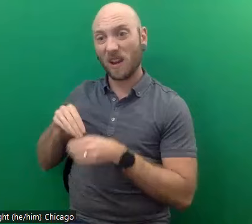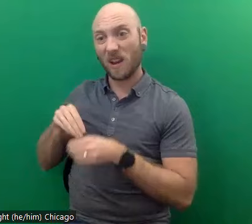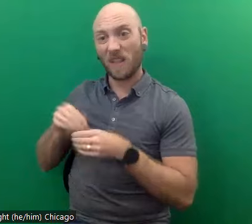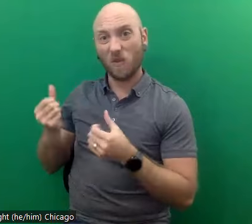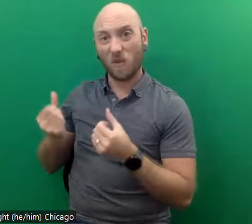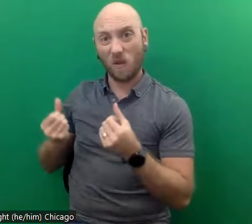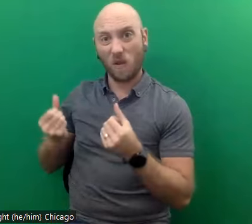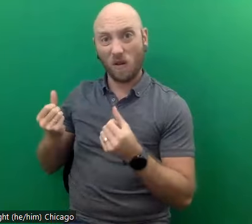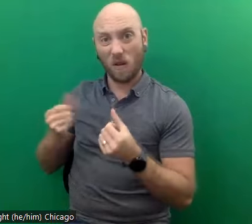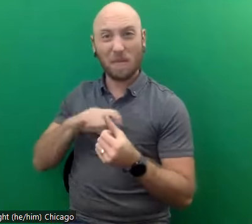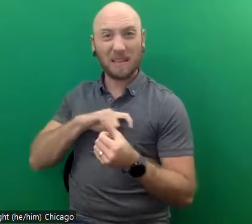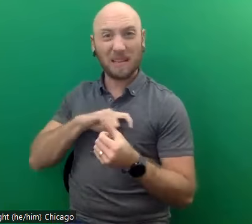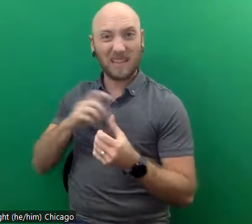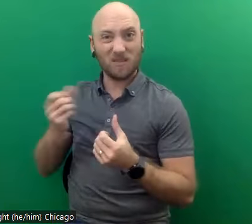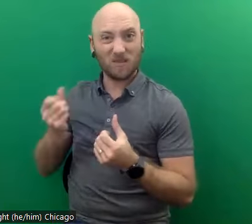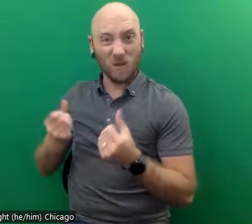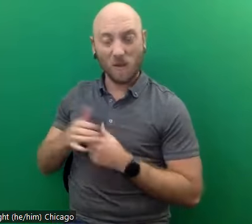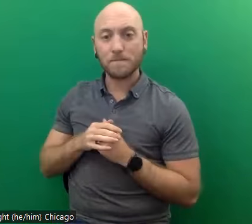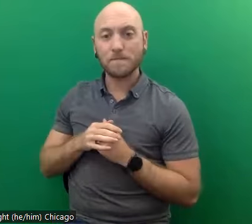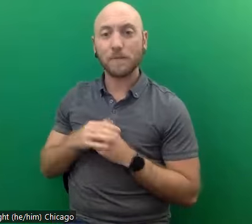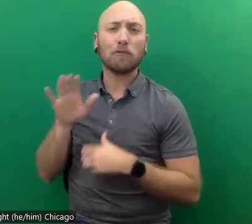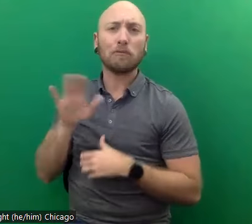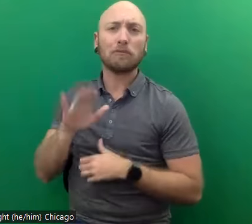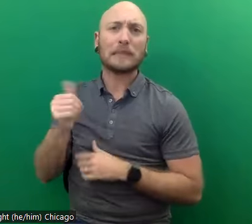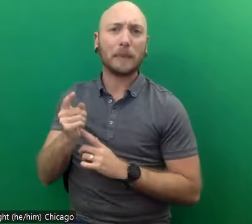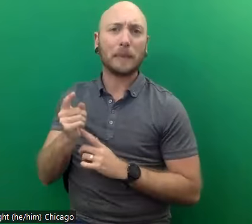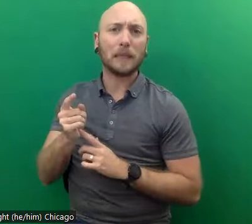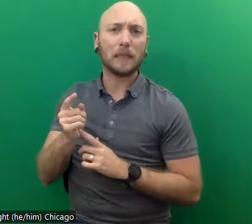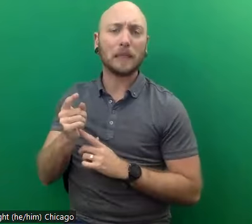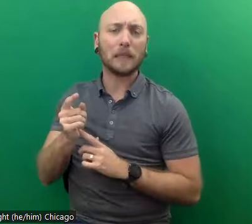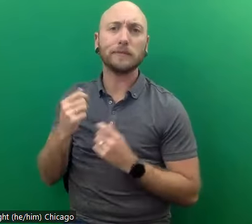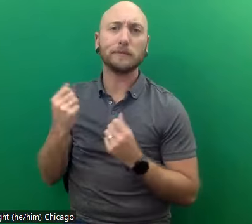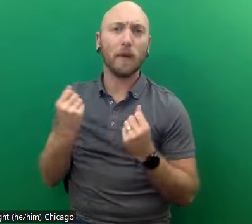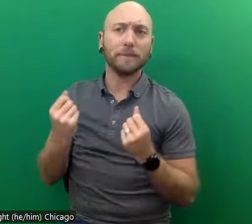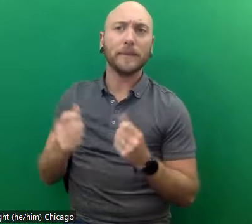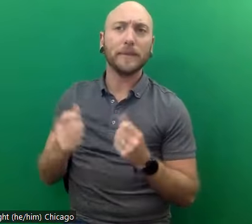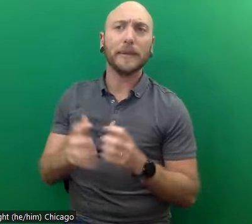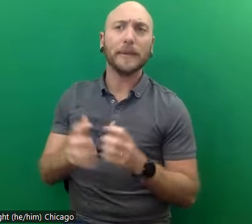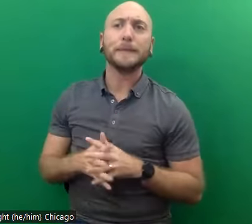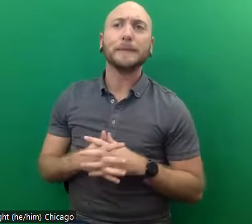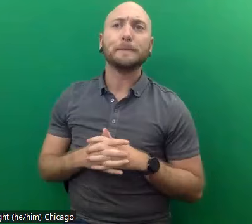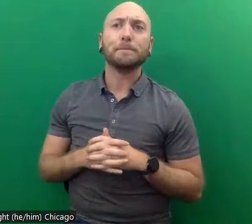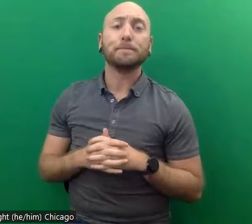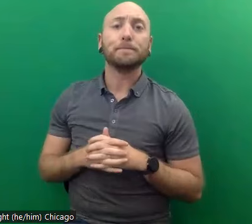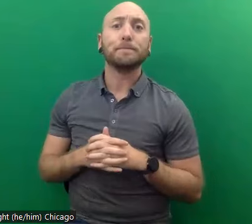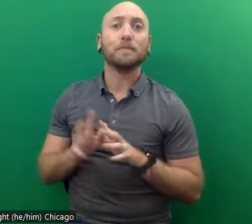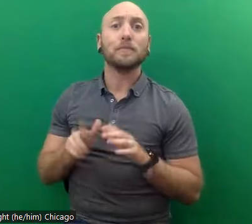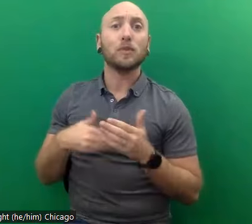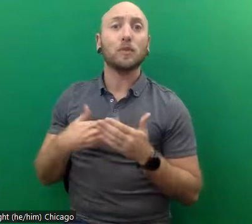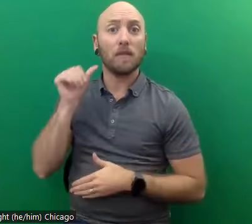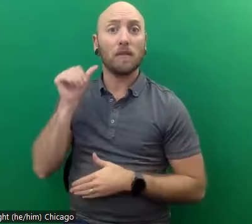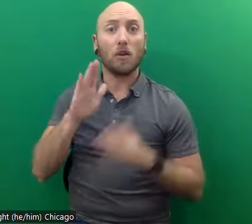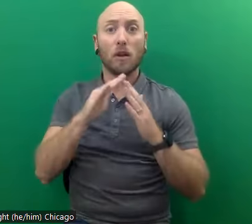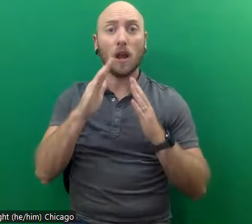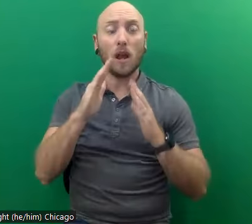After about 10-minute drive, we get to my aunt's house. The officer lets us out,